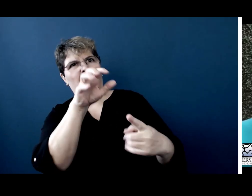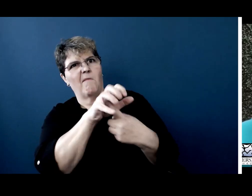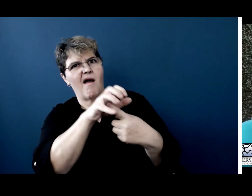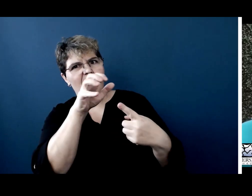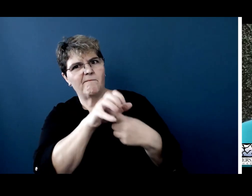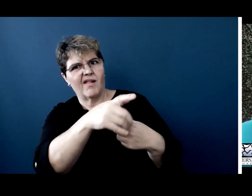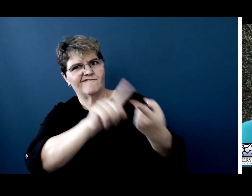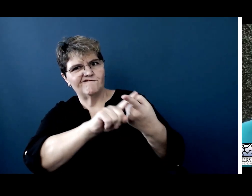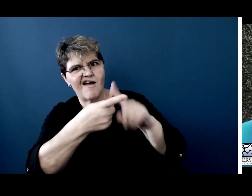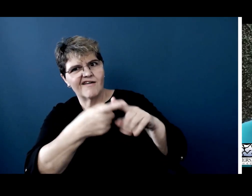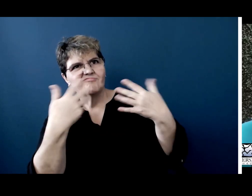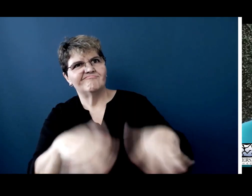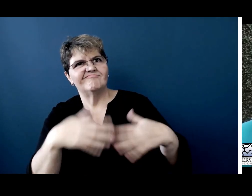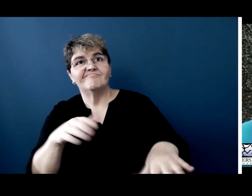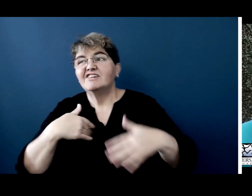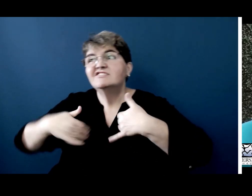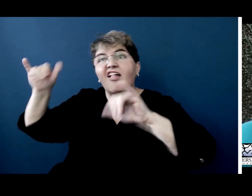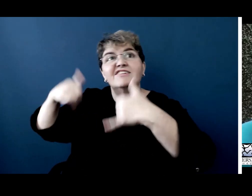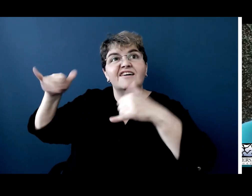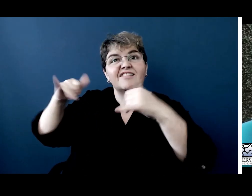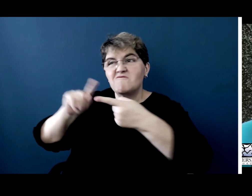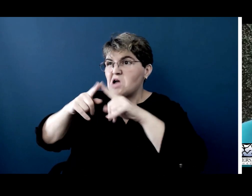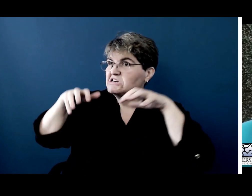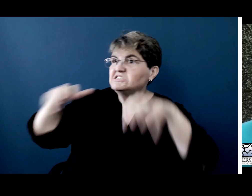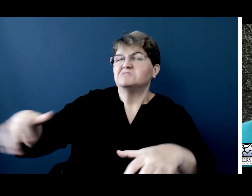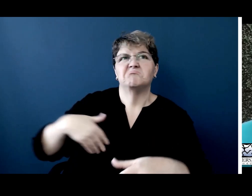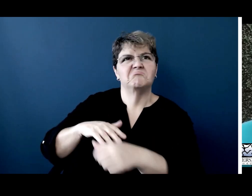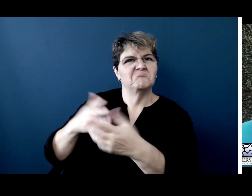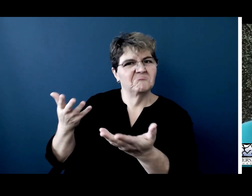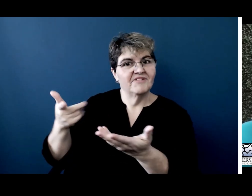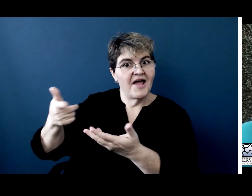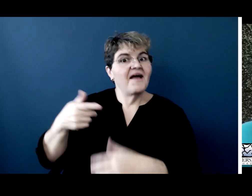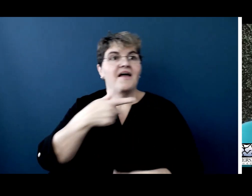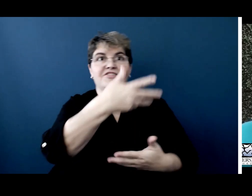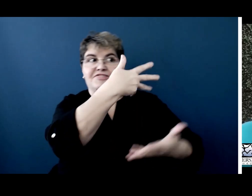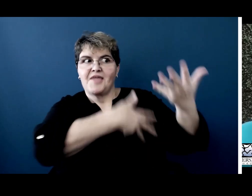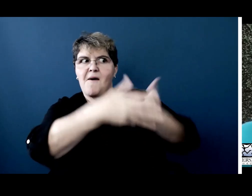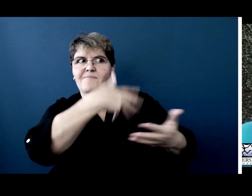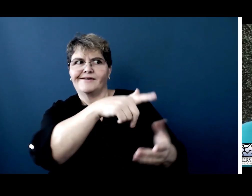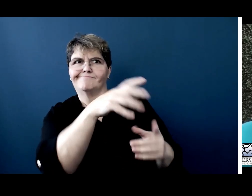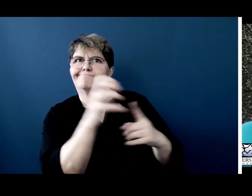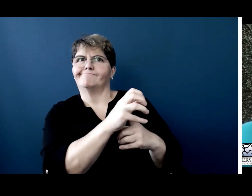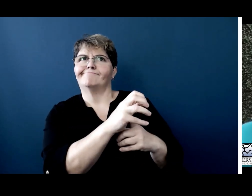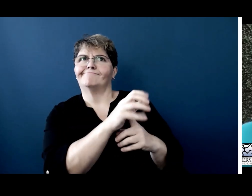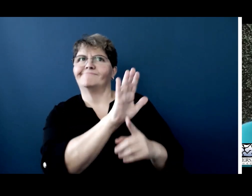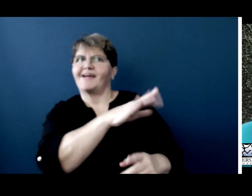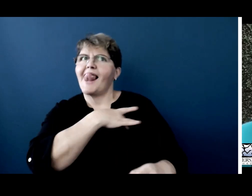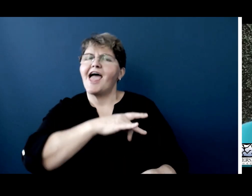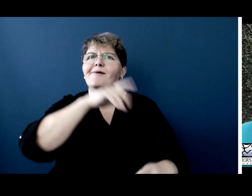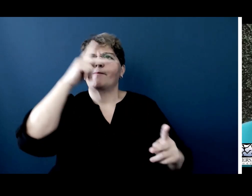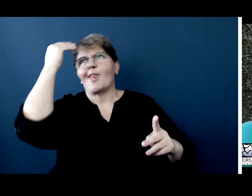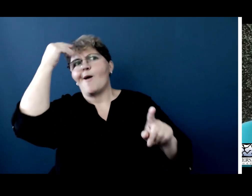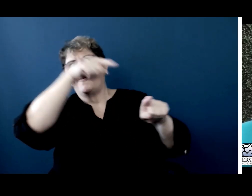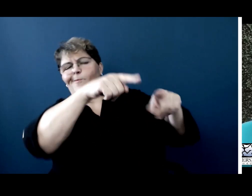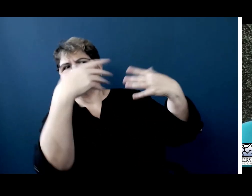say. Everybody knows Vinny. Yep, and everyone I went to school with, I want to see more.